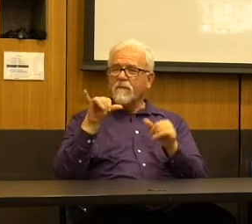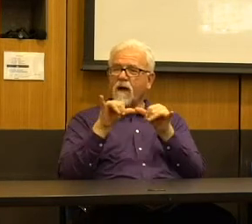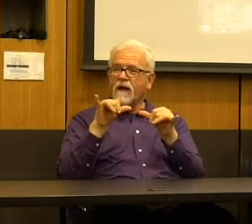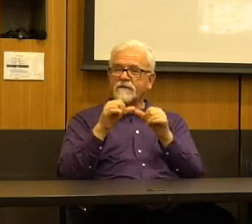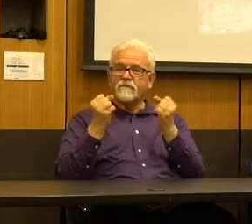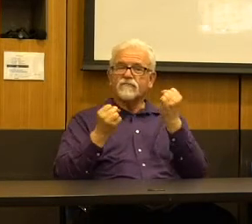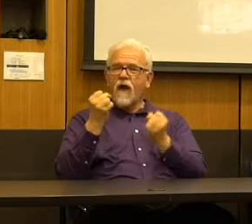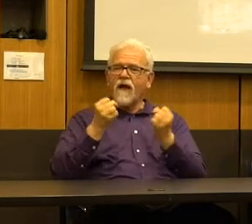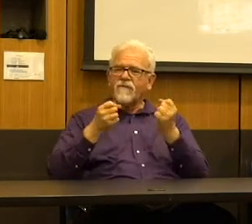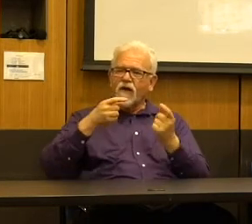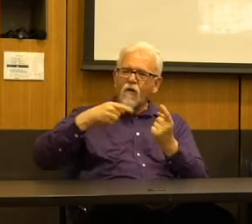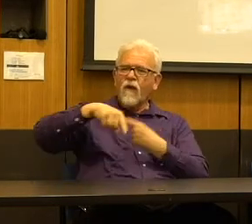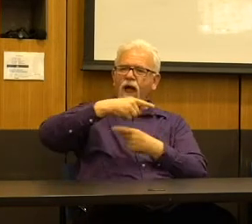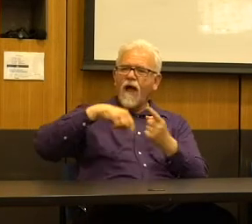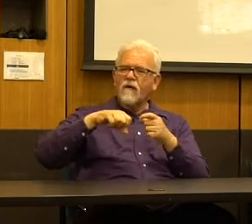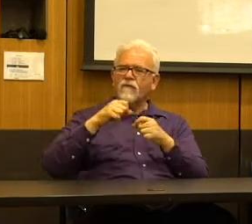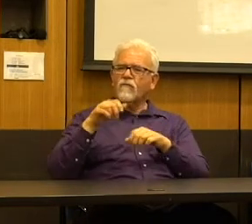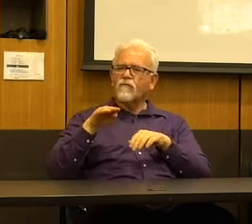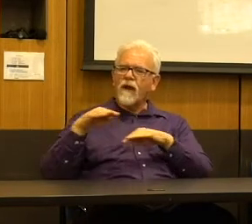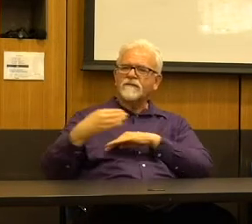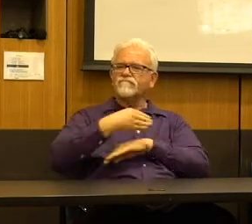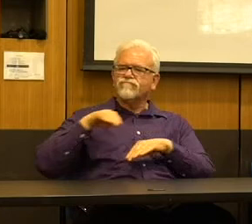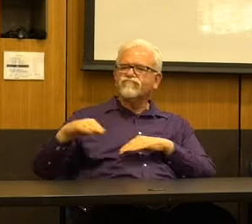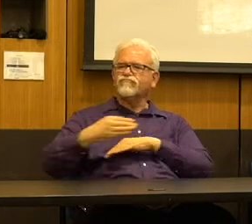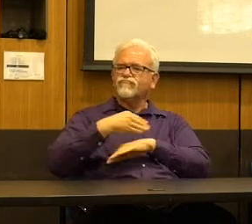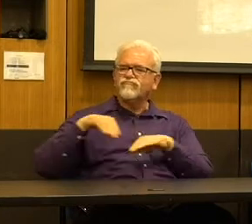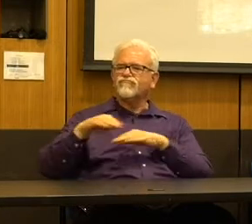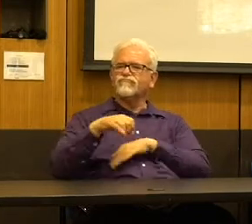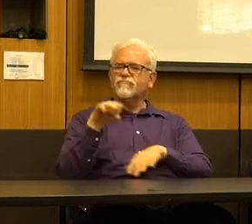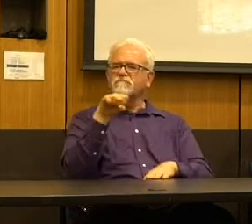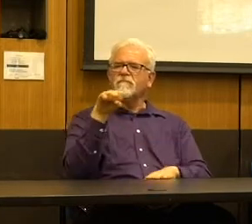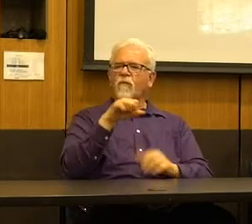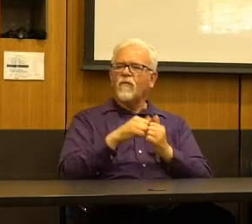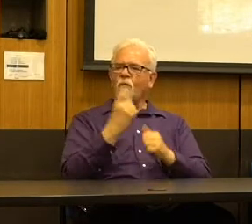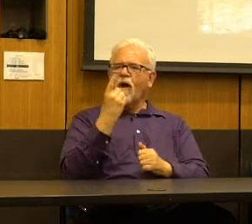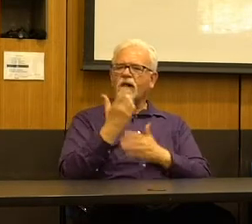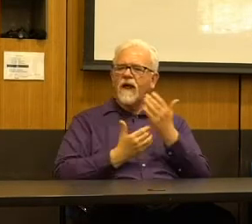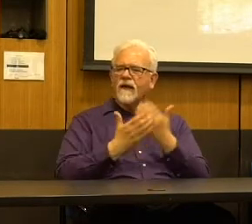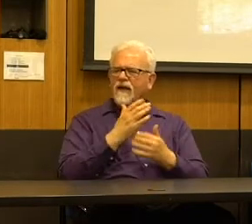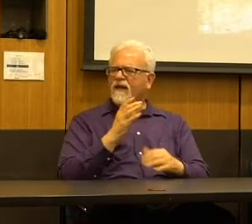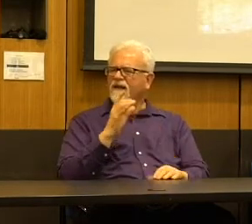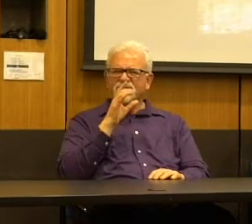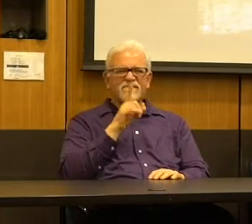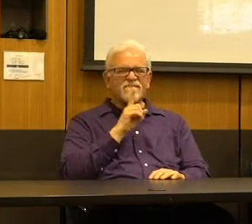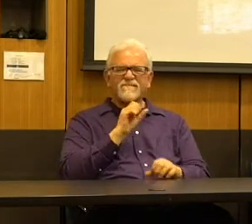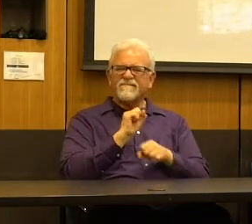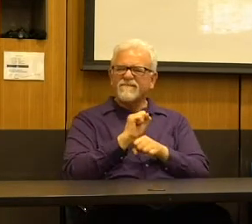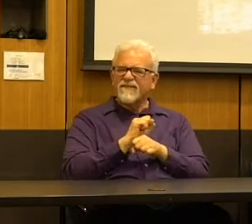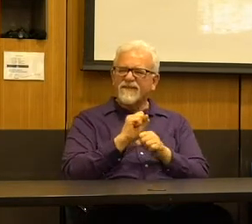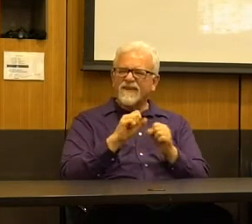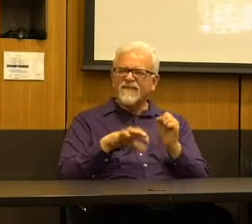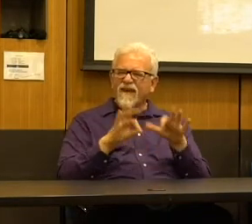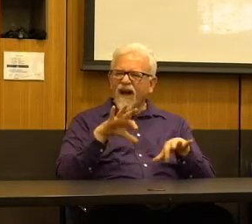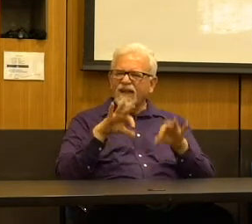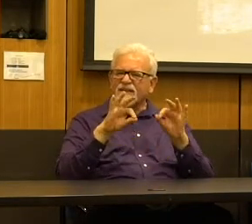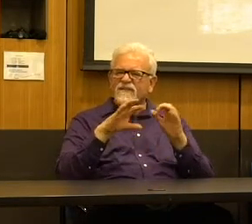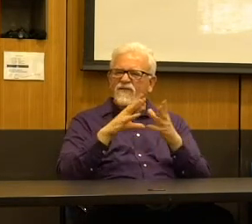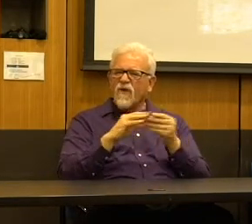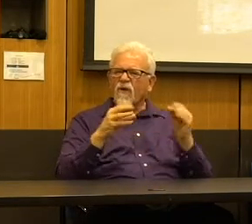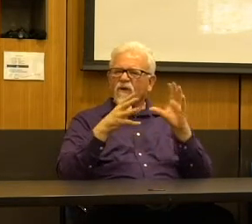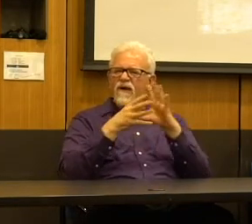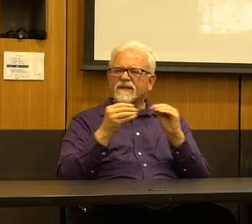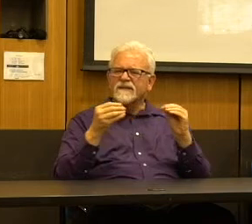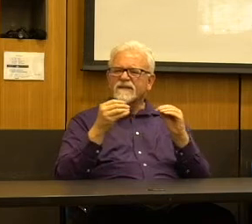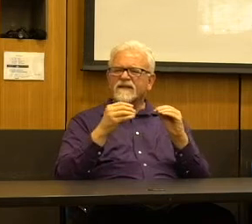the circuit behind the wheel. And indeed, you come across these sorts of accounts that start describing how